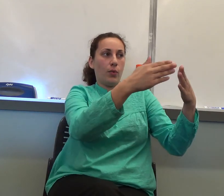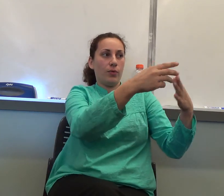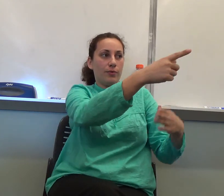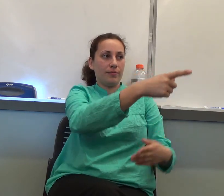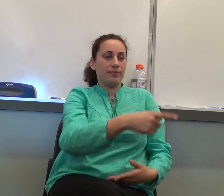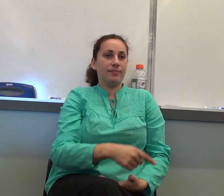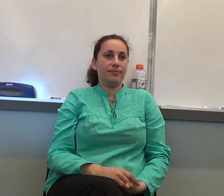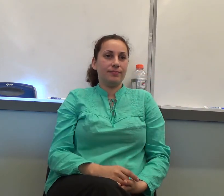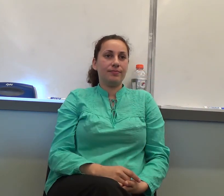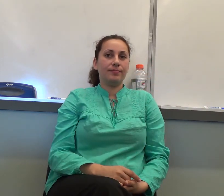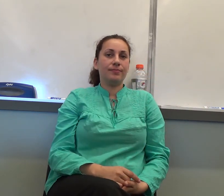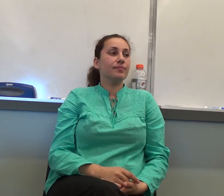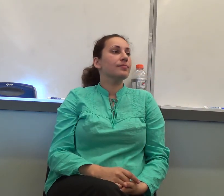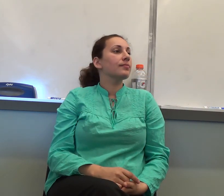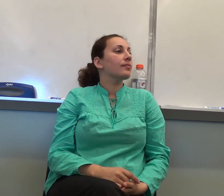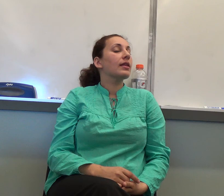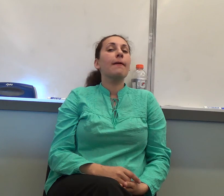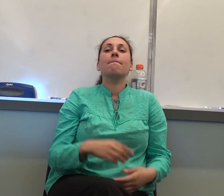This is a similar problem. They say